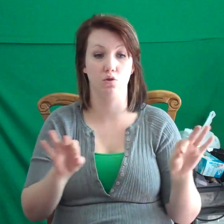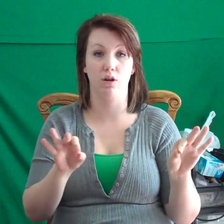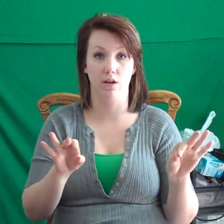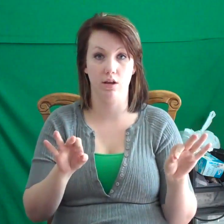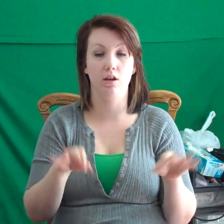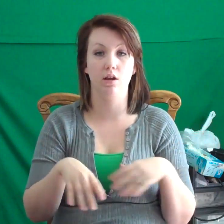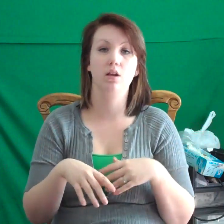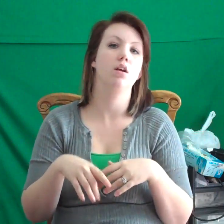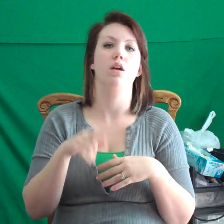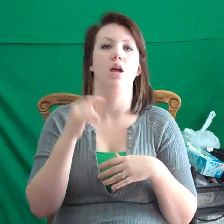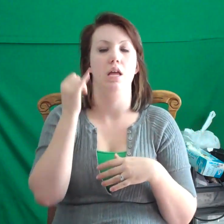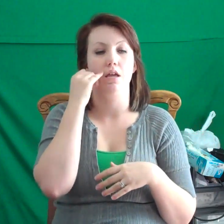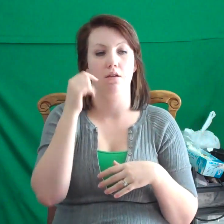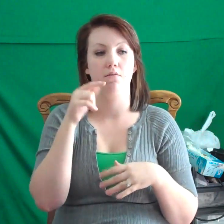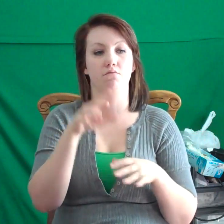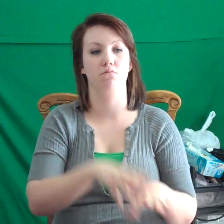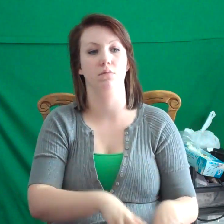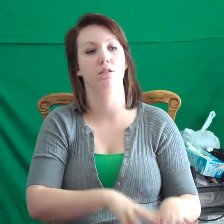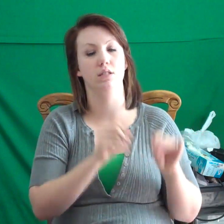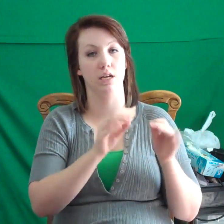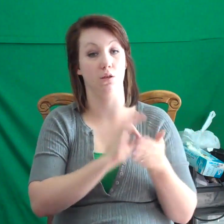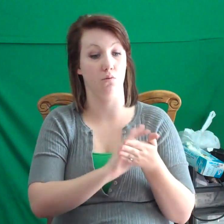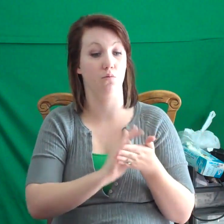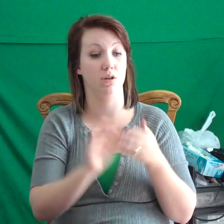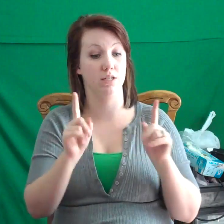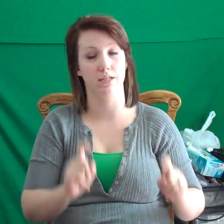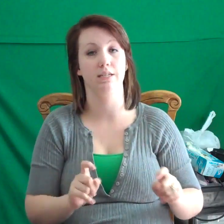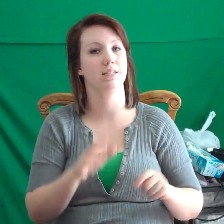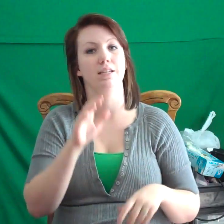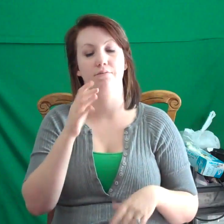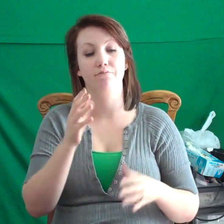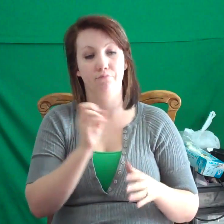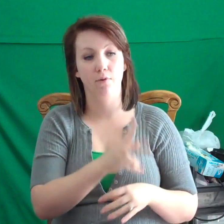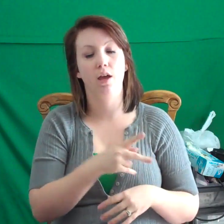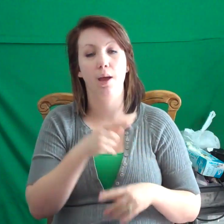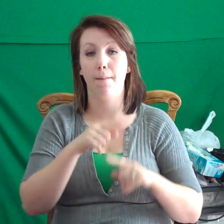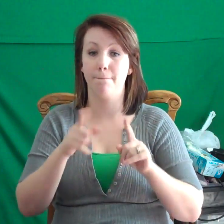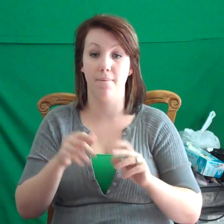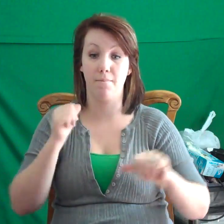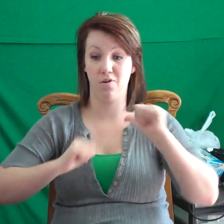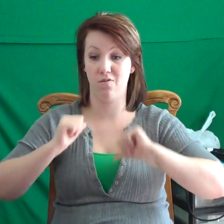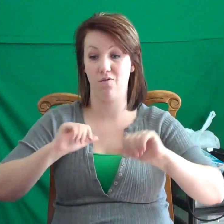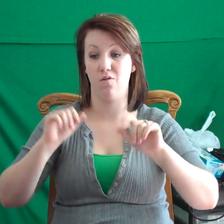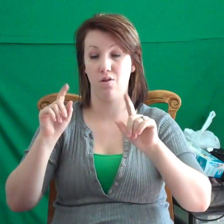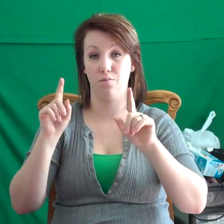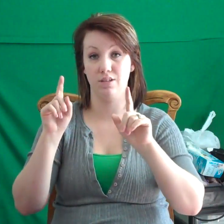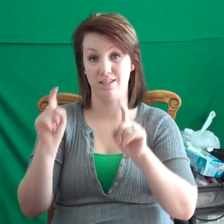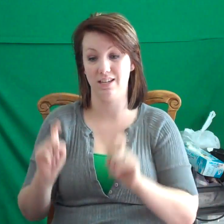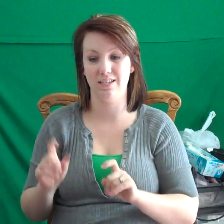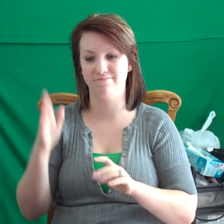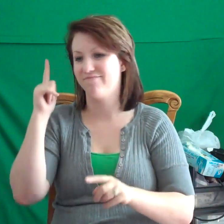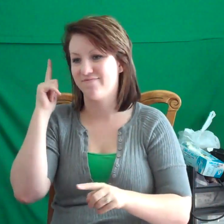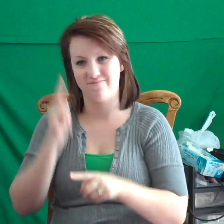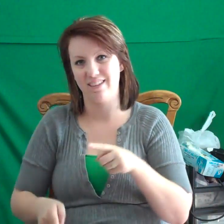you cannot take the performance test without having the appropriate degree based on the date that